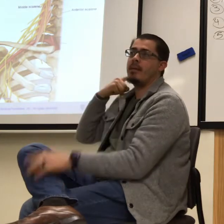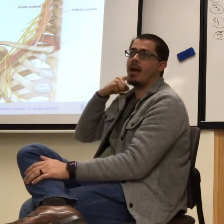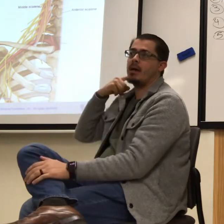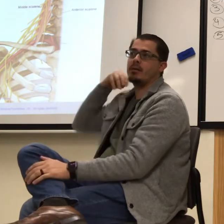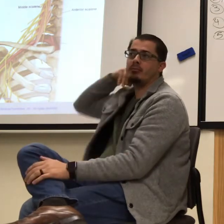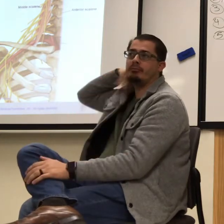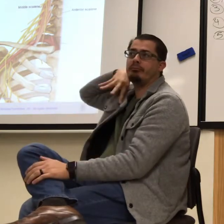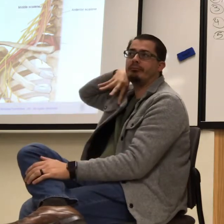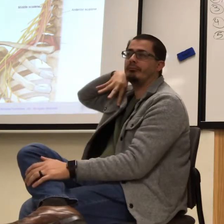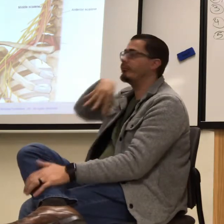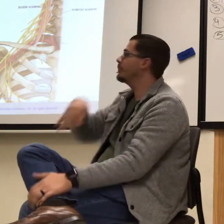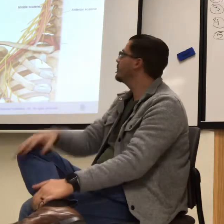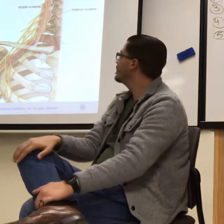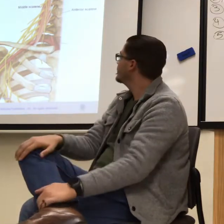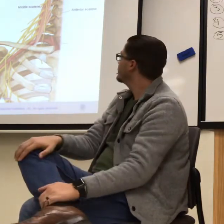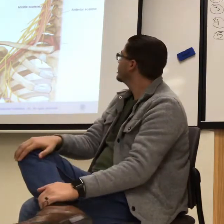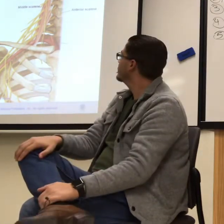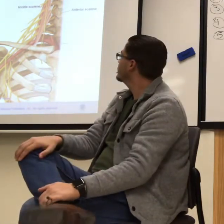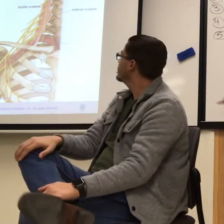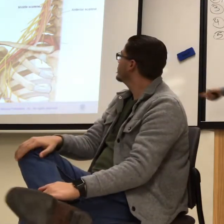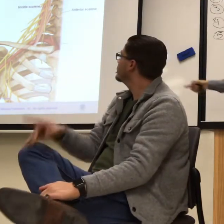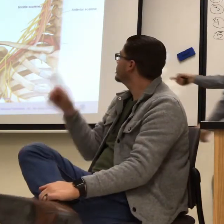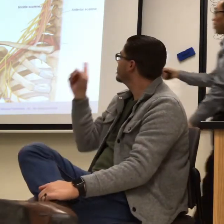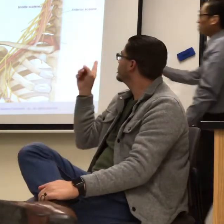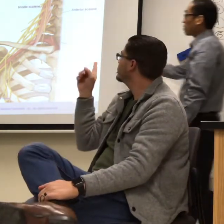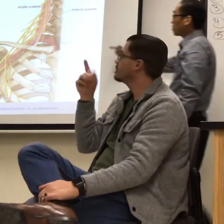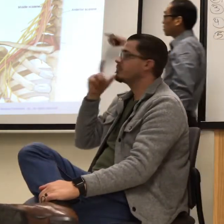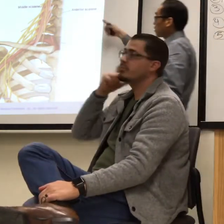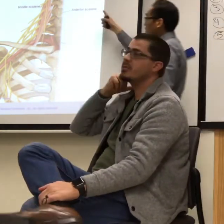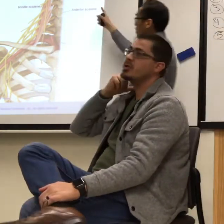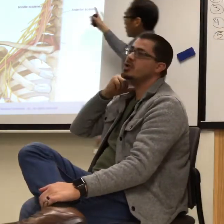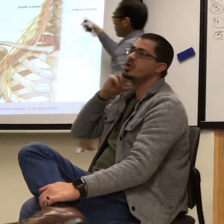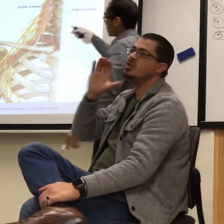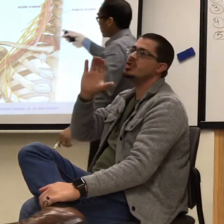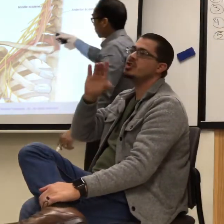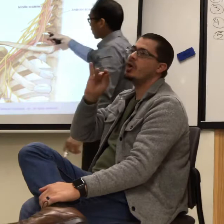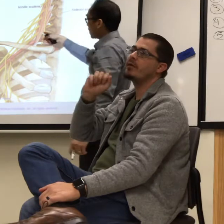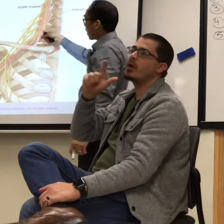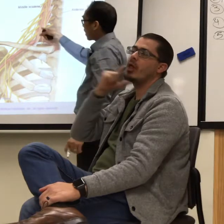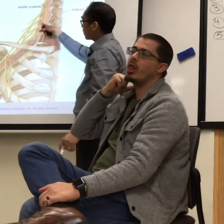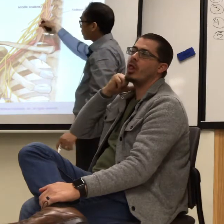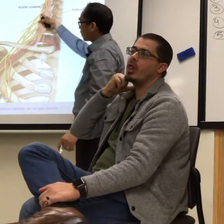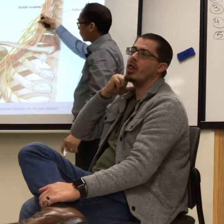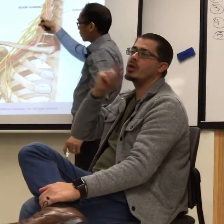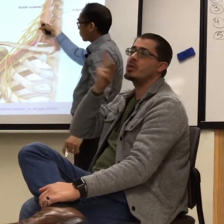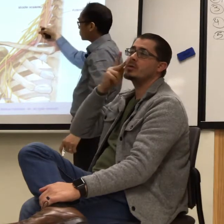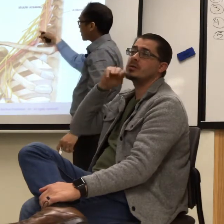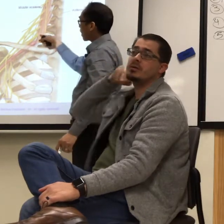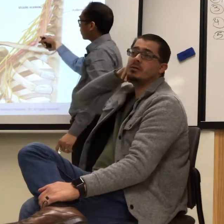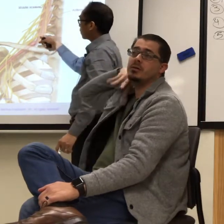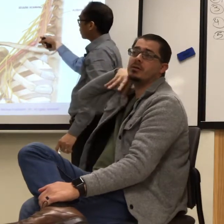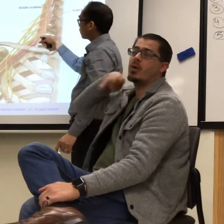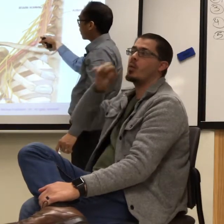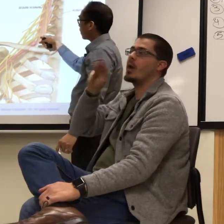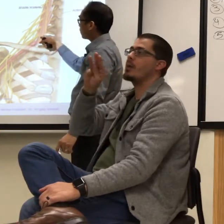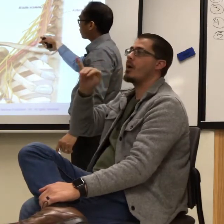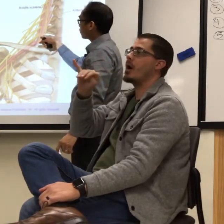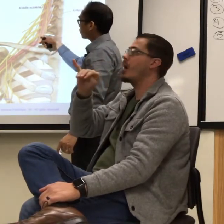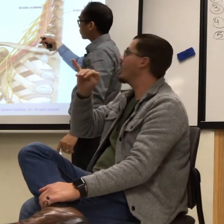And here are the cervical vertebra up here. You can see the rami, they're emerging out